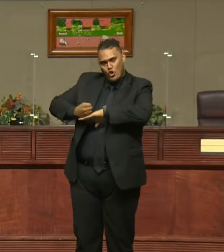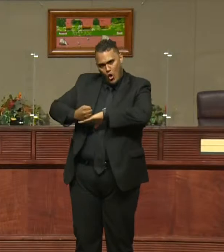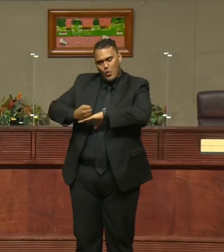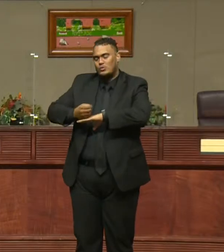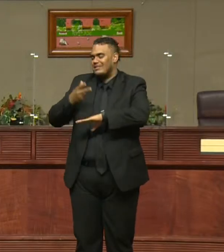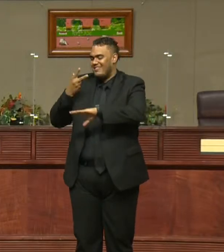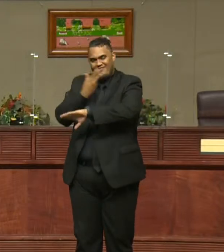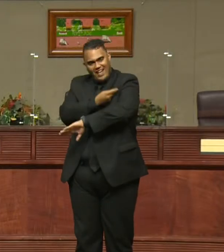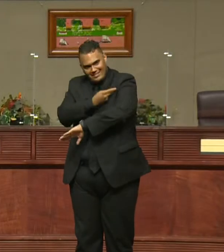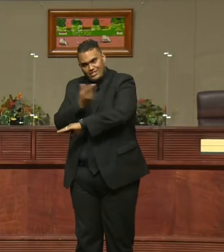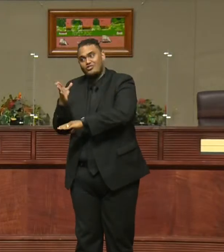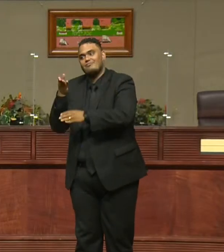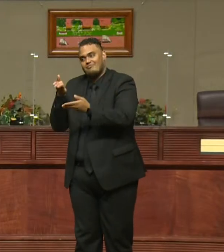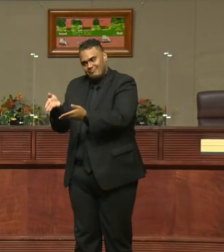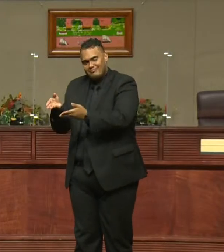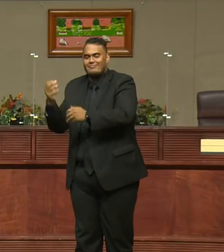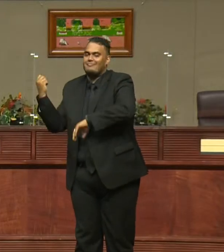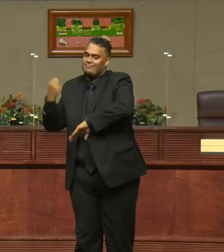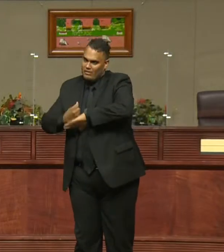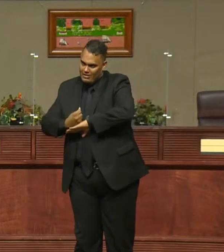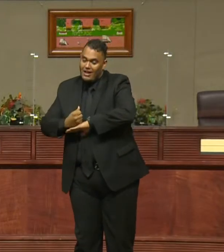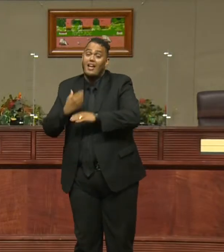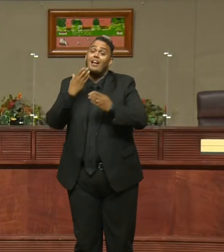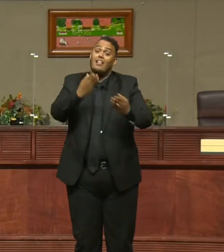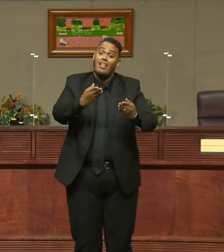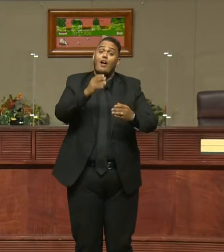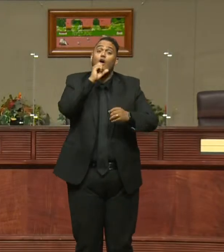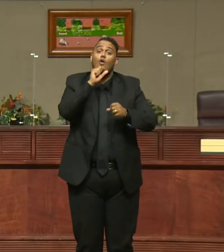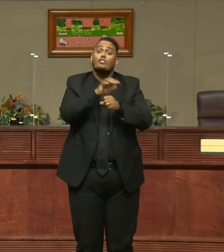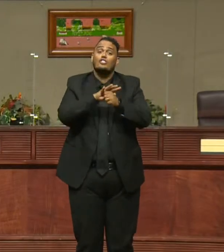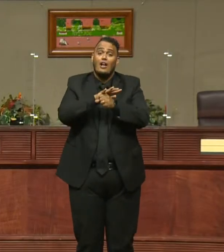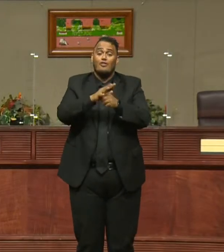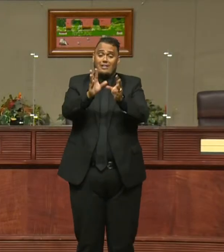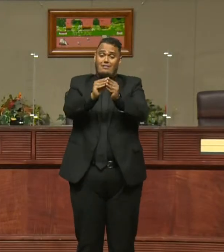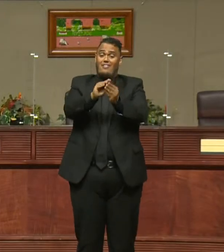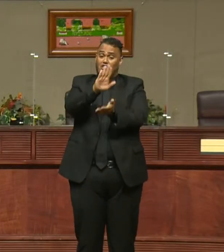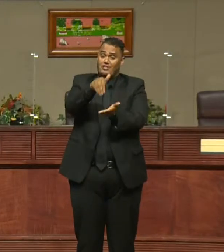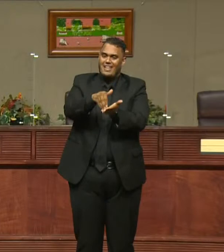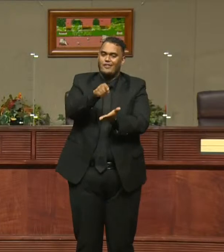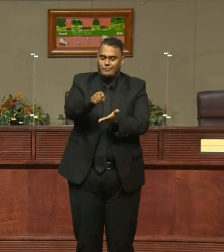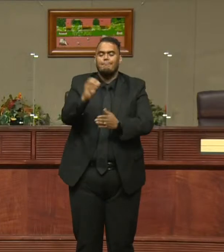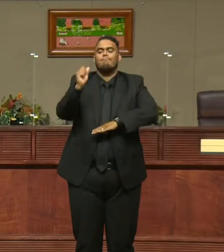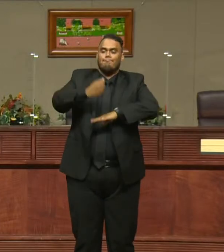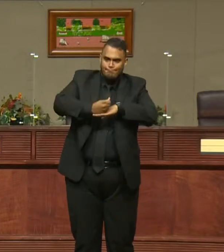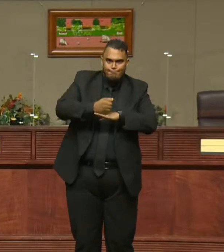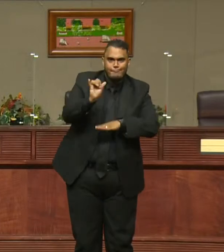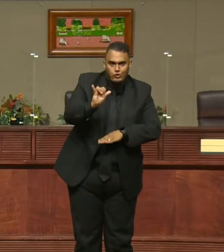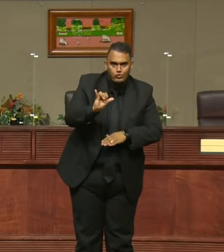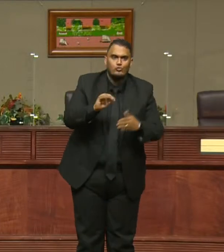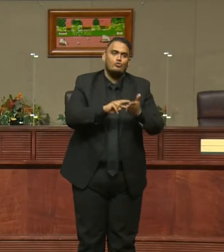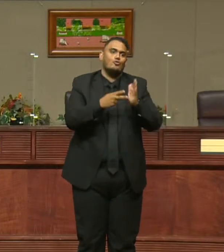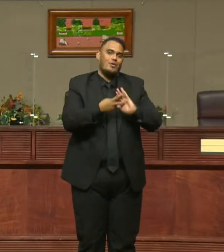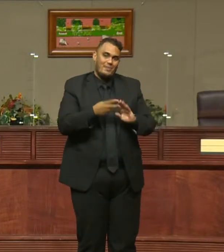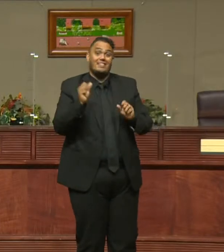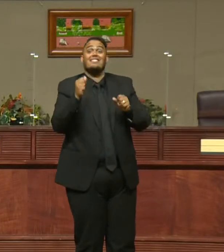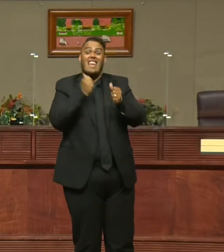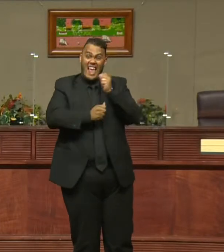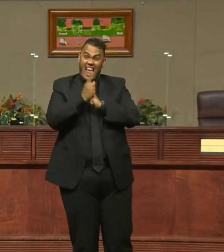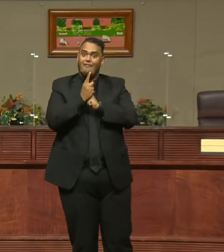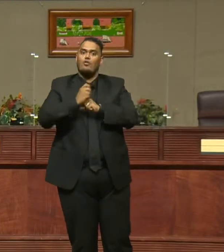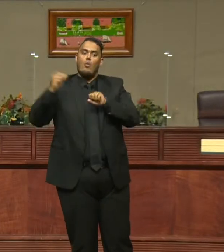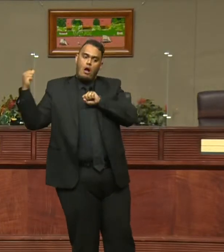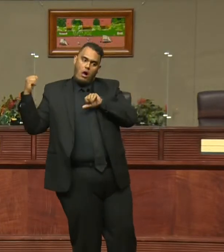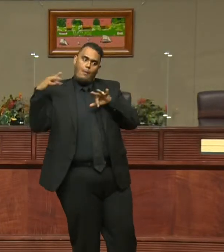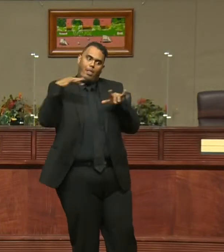we expected that the number will increase there as well for testing and vaccines. And that is a great combo